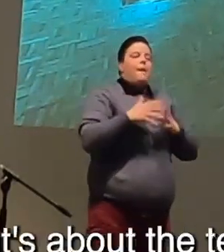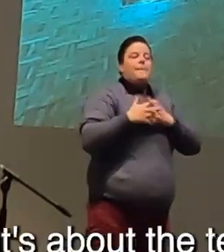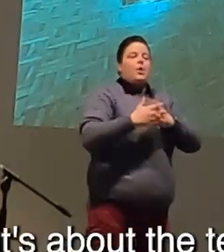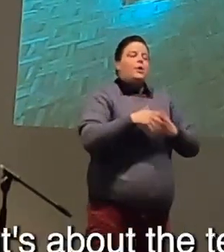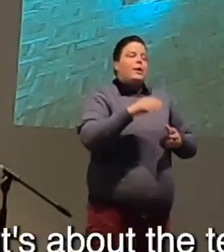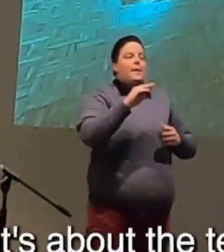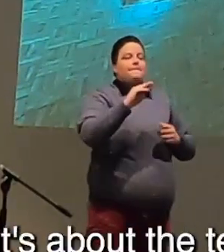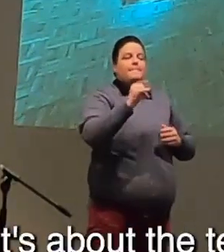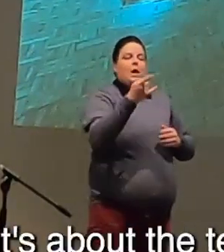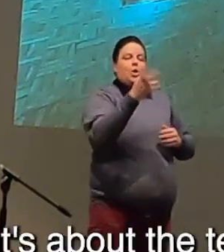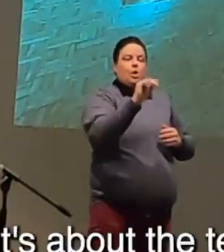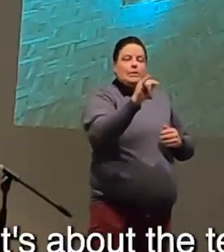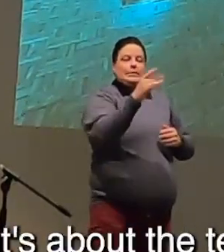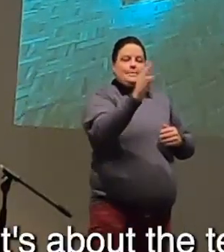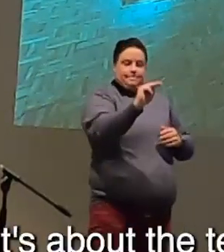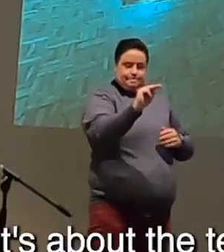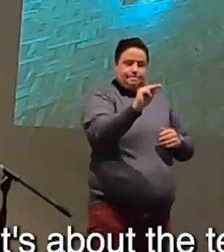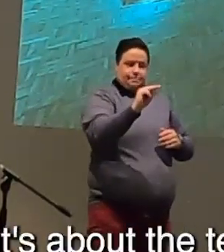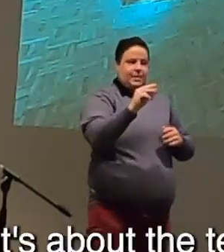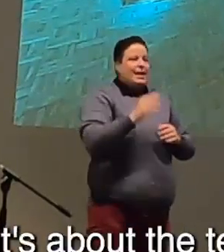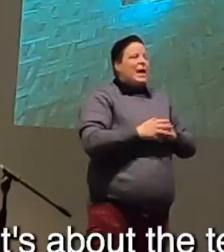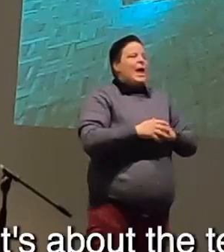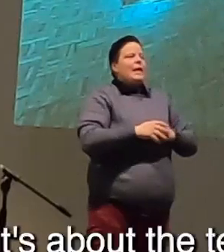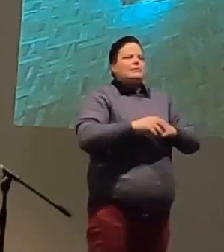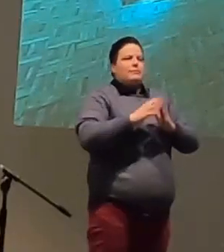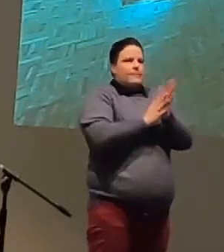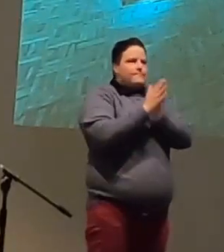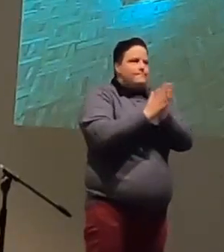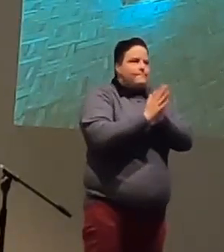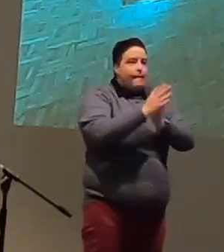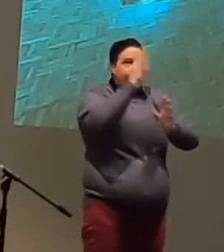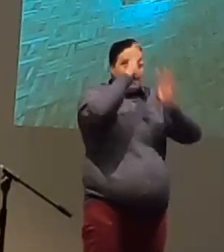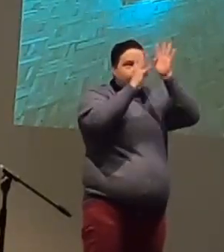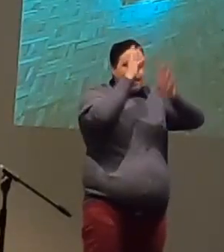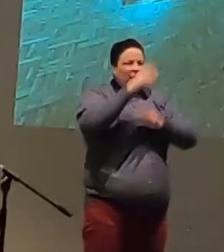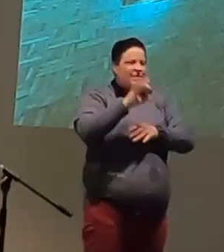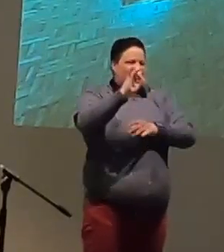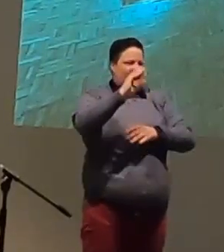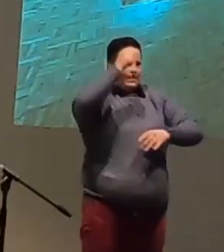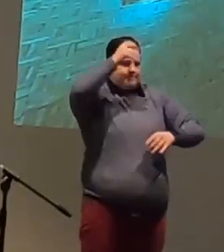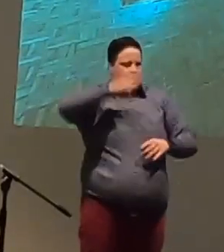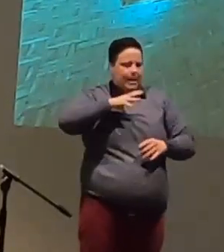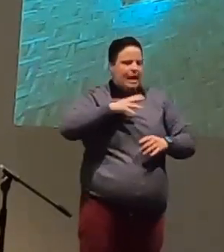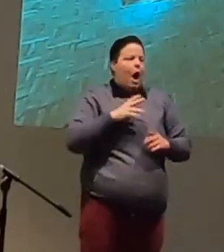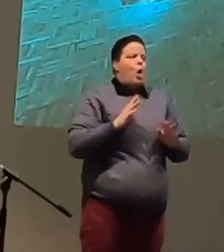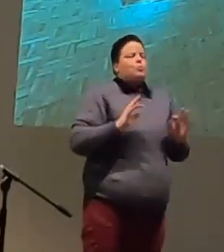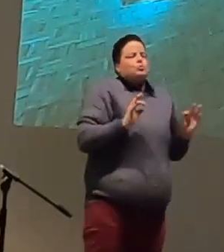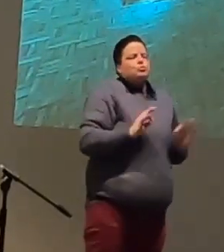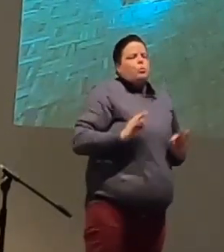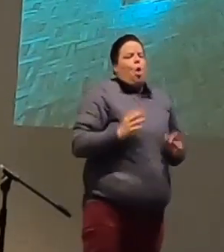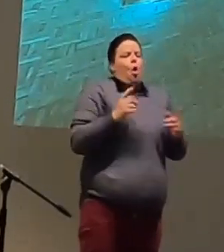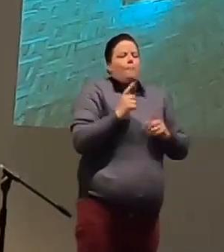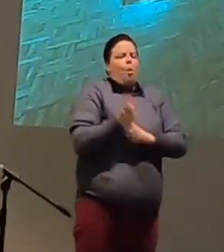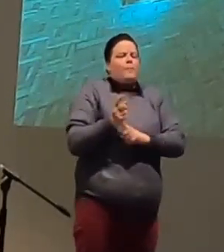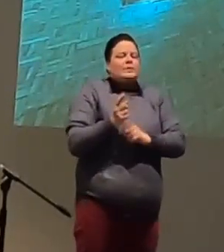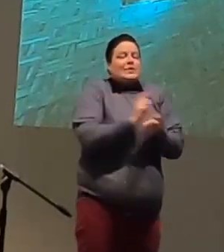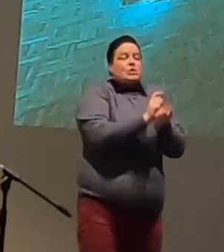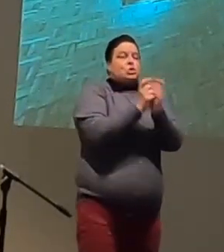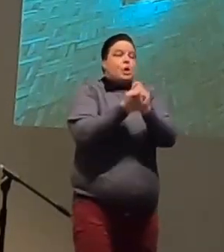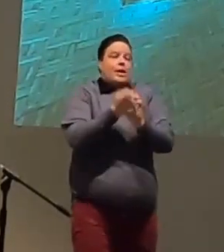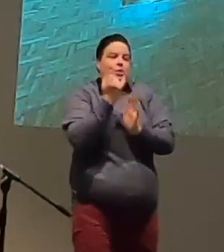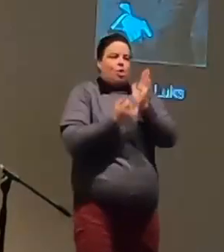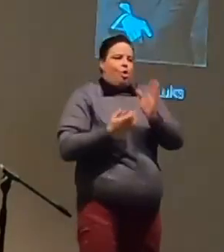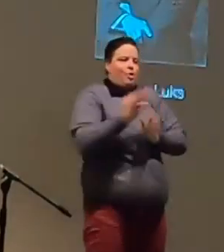about the tenacity and ingenuity of 8 men and how seemingly small moments can change the trajectory of history.